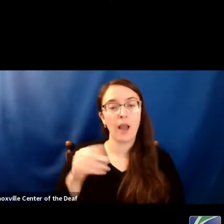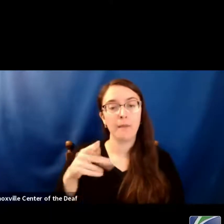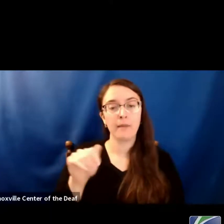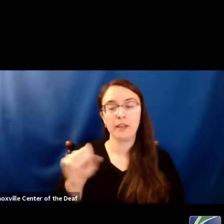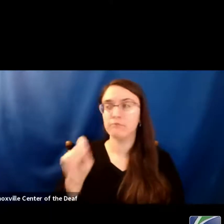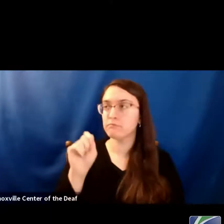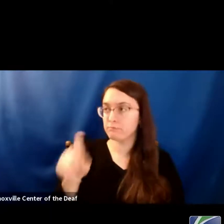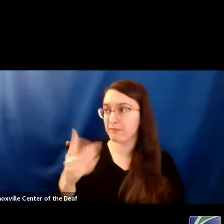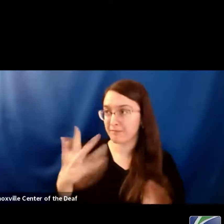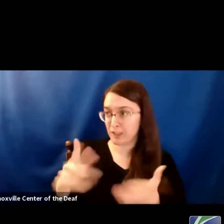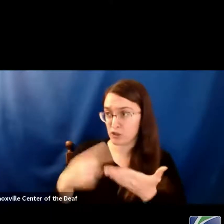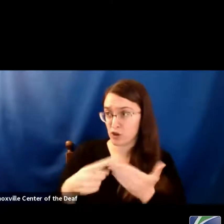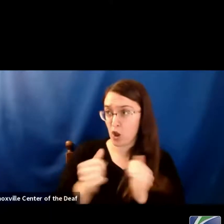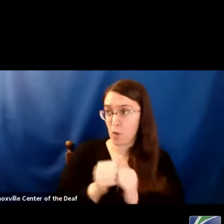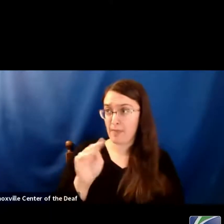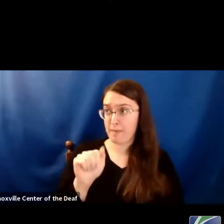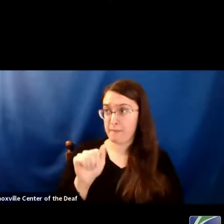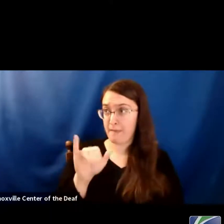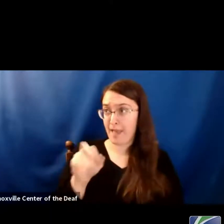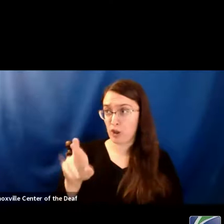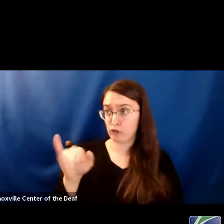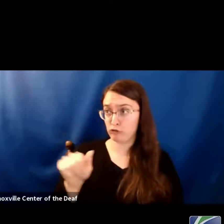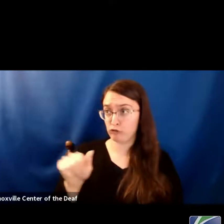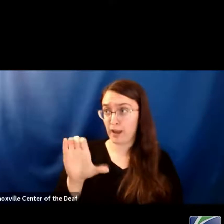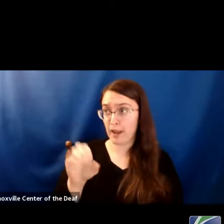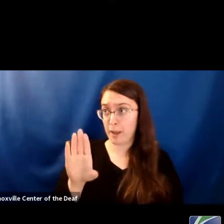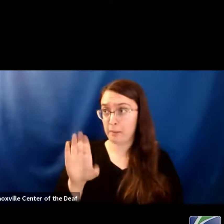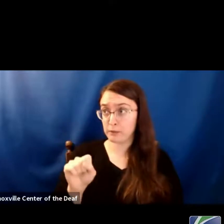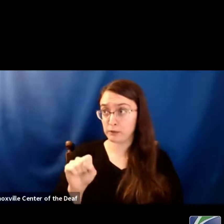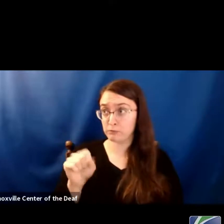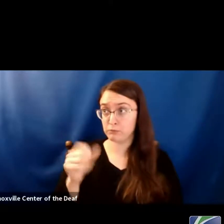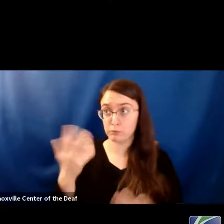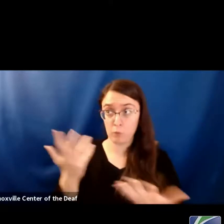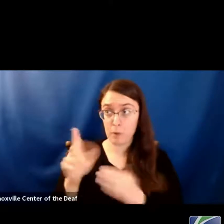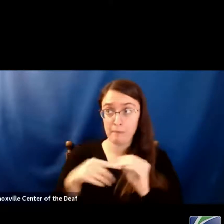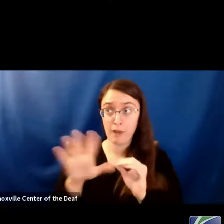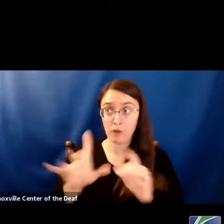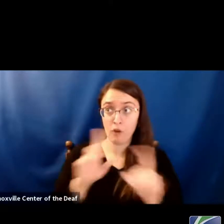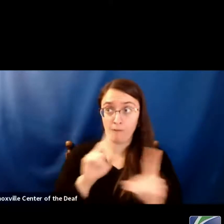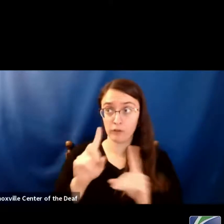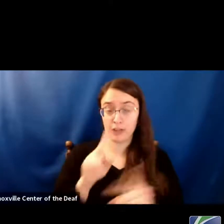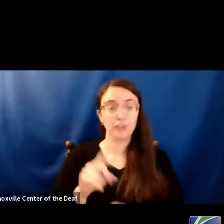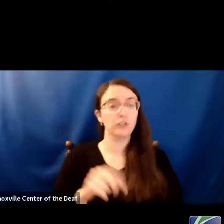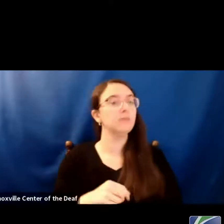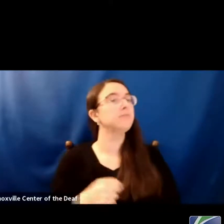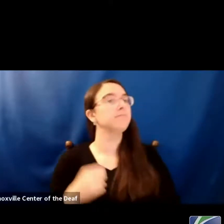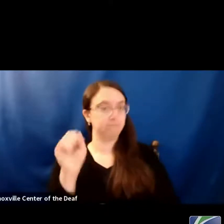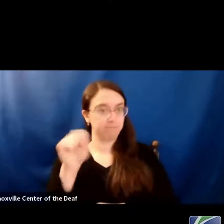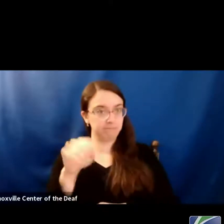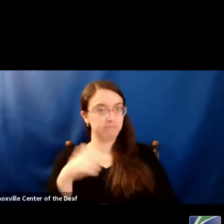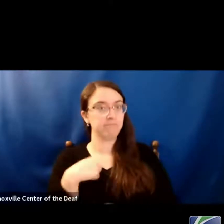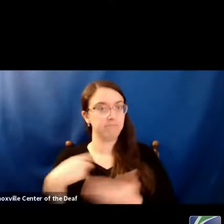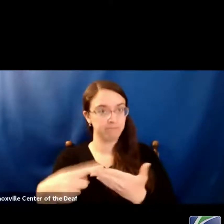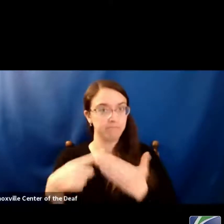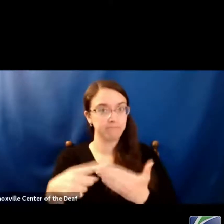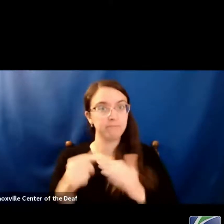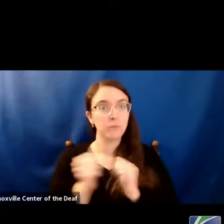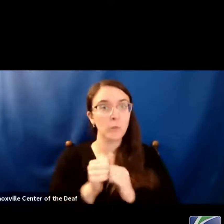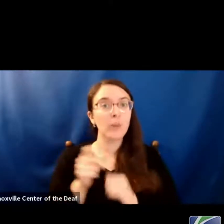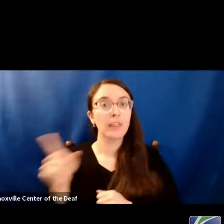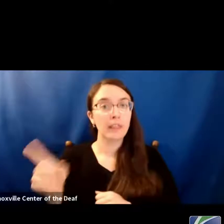Jacobs? And if so, what can she tell us about the conversations? I have spoken with Mayor Jacobs, and